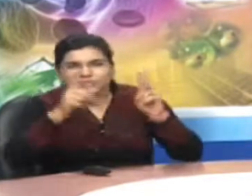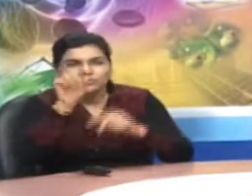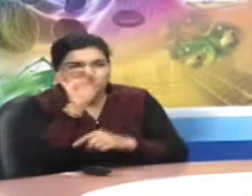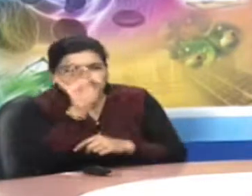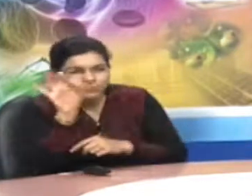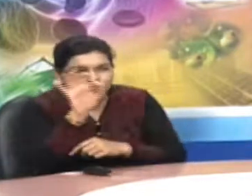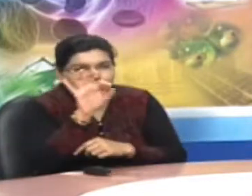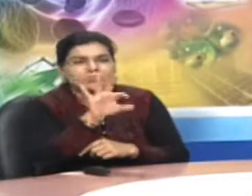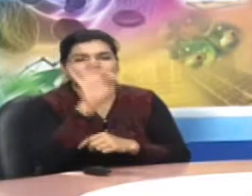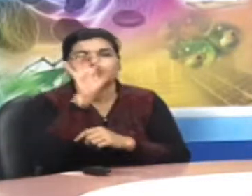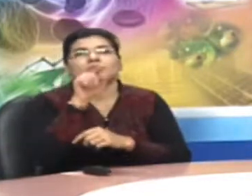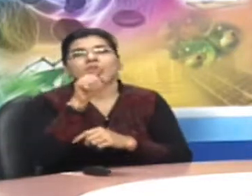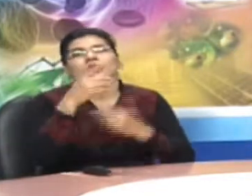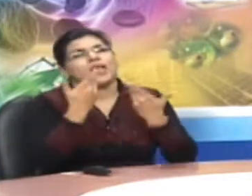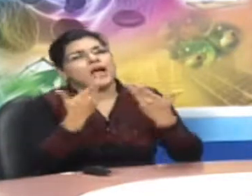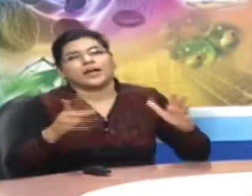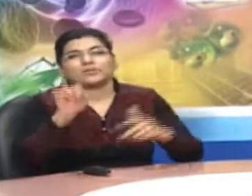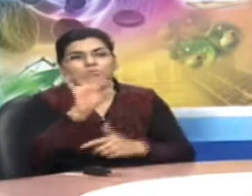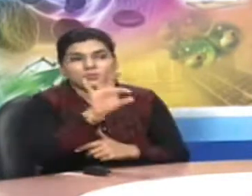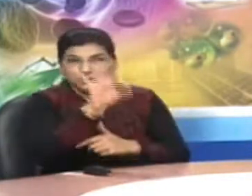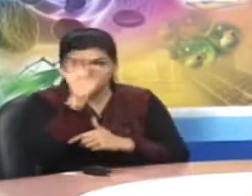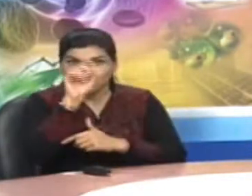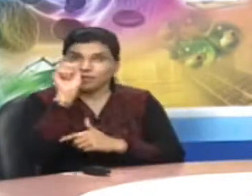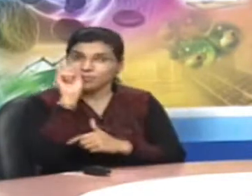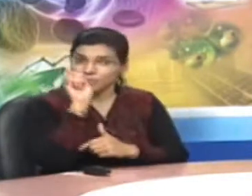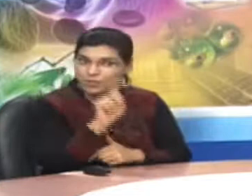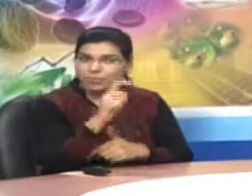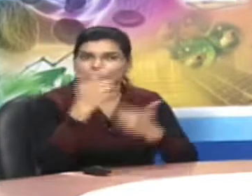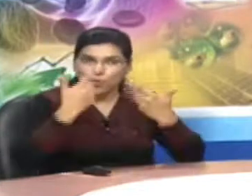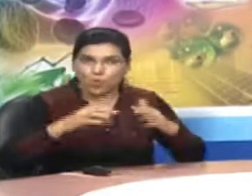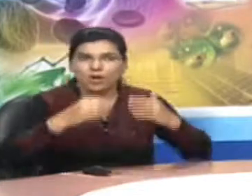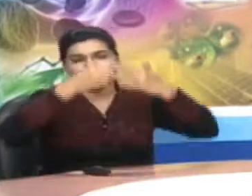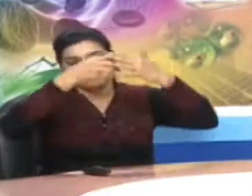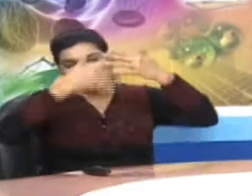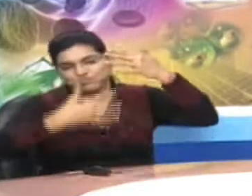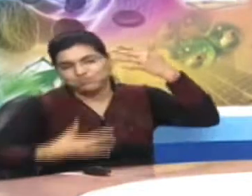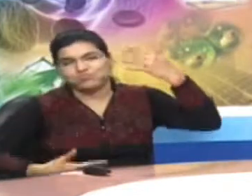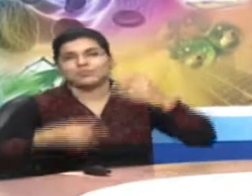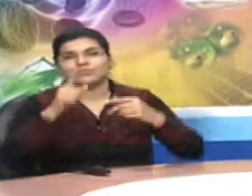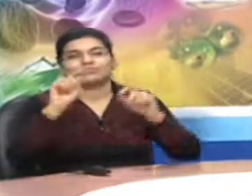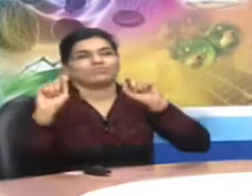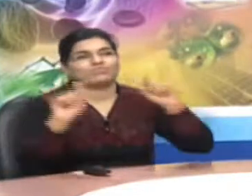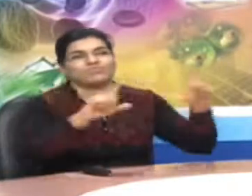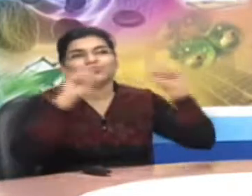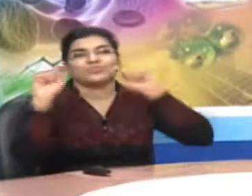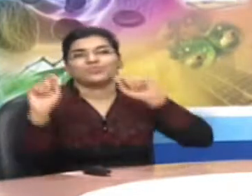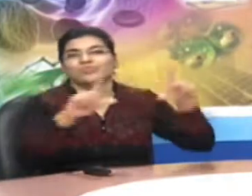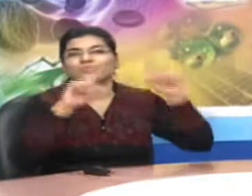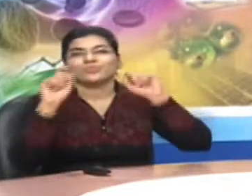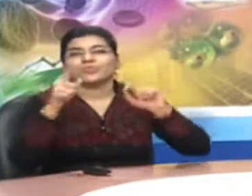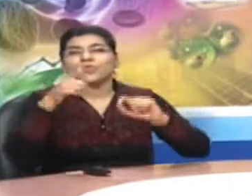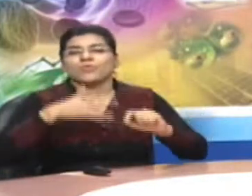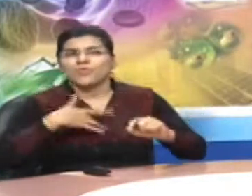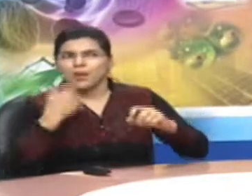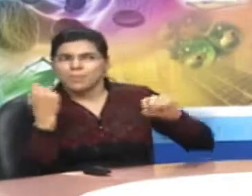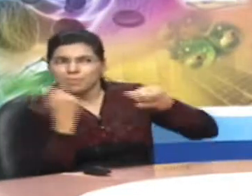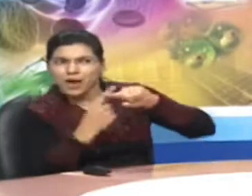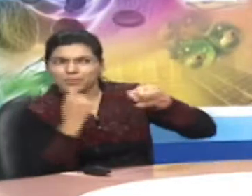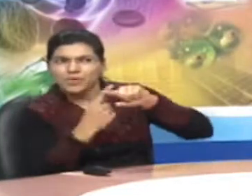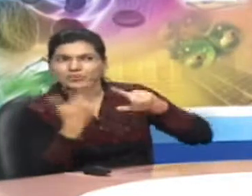Blue, green, yellow, any color that you want to select. And after selecting them, you can